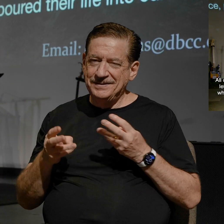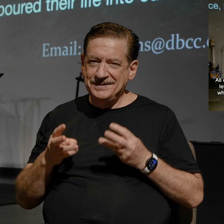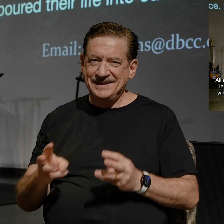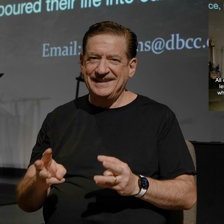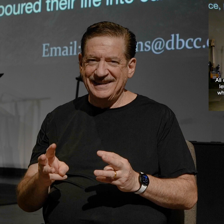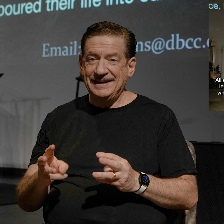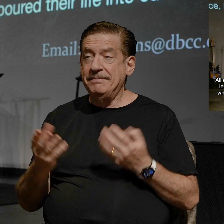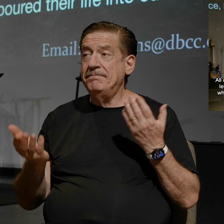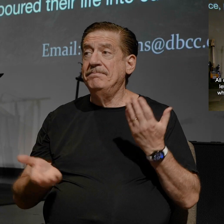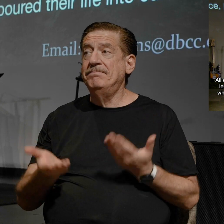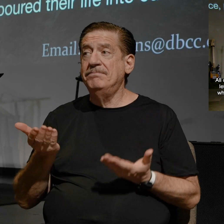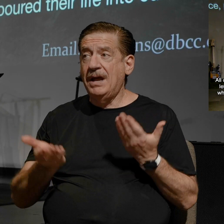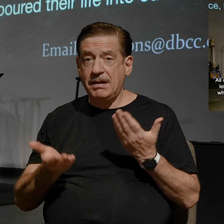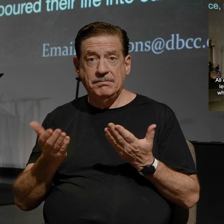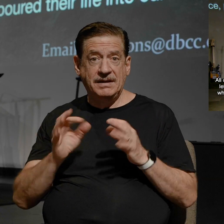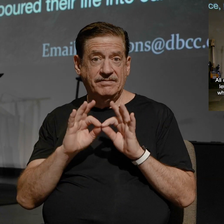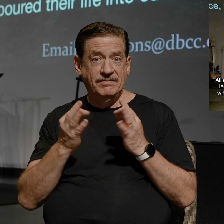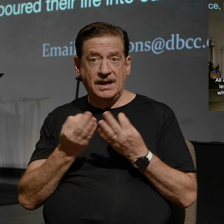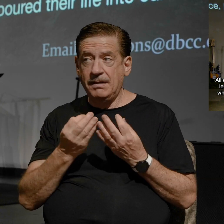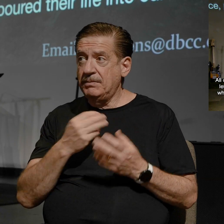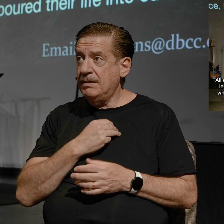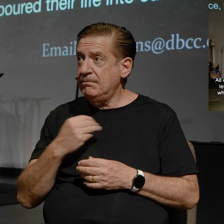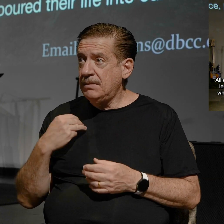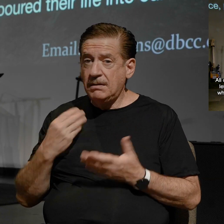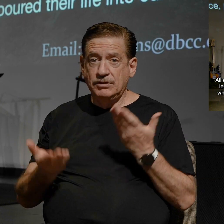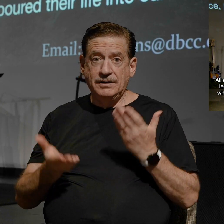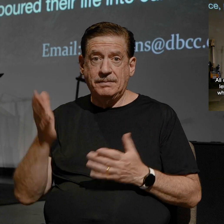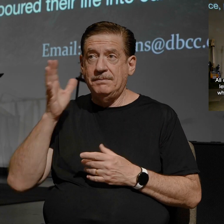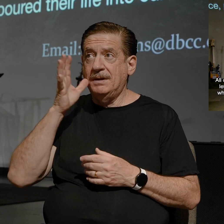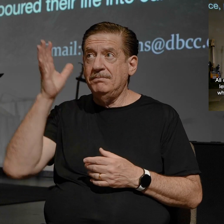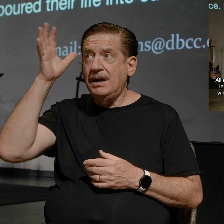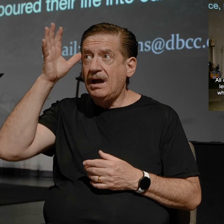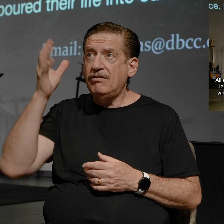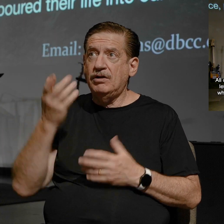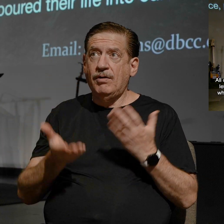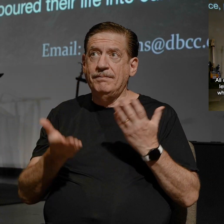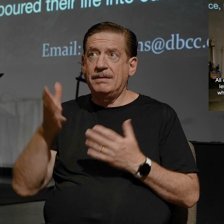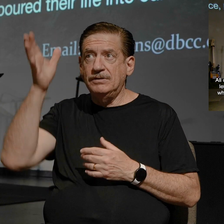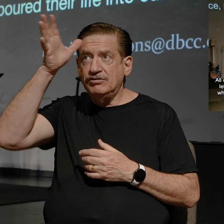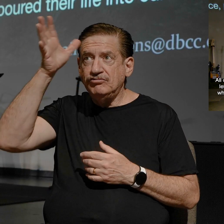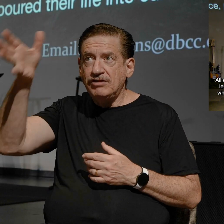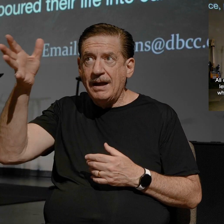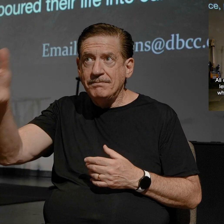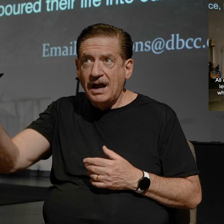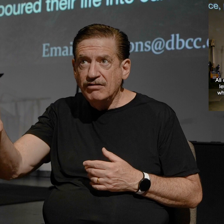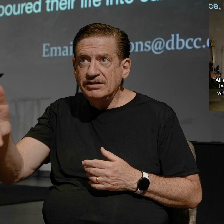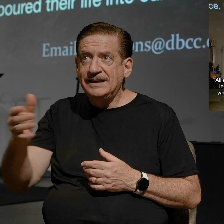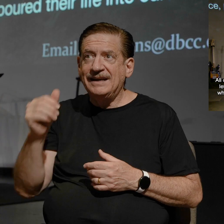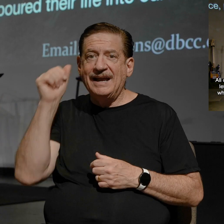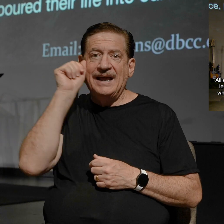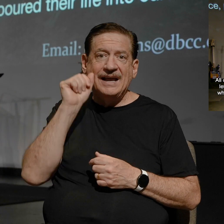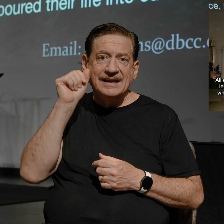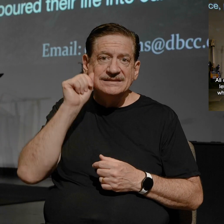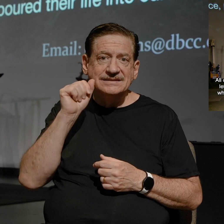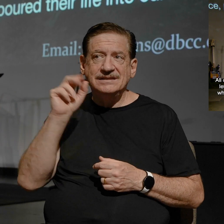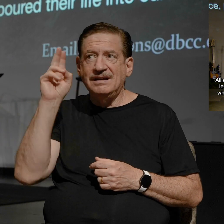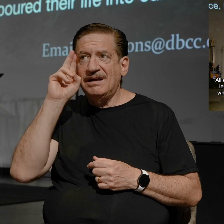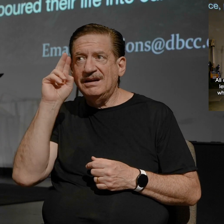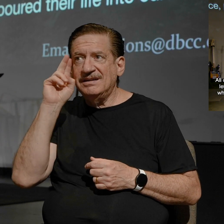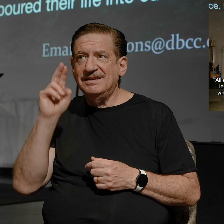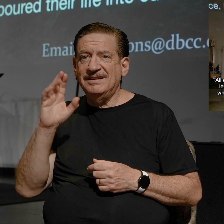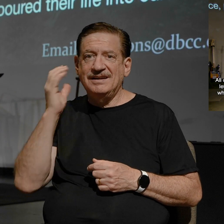It could have been a family member, maybe it's a parent, grandparent, aunt, uncle, cousin, older